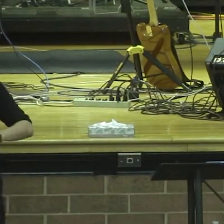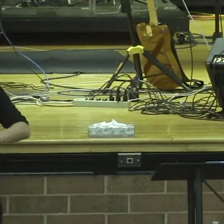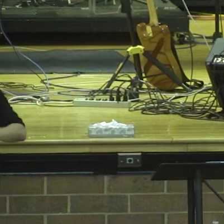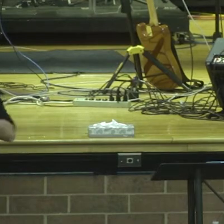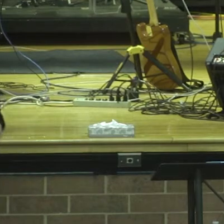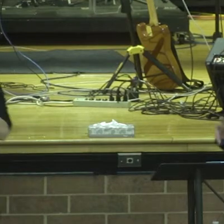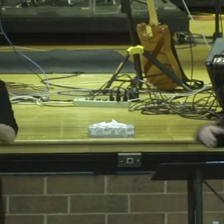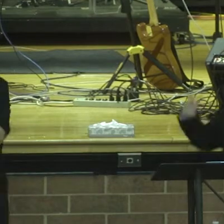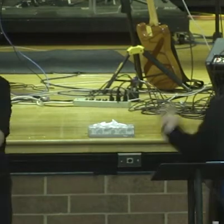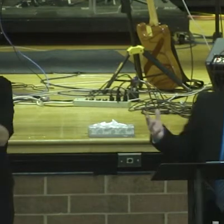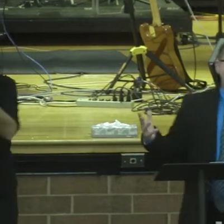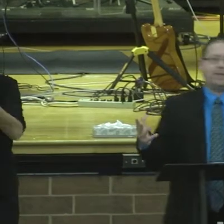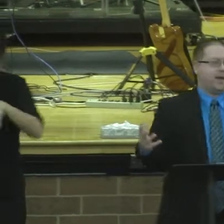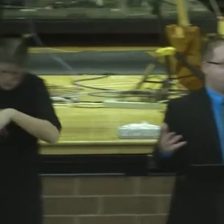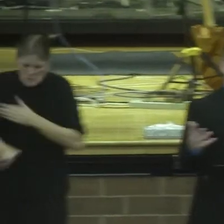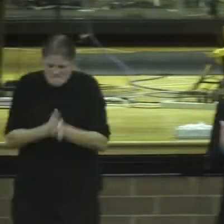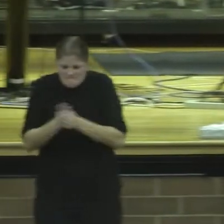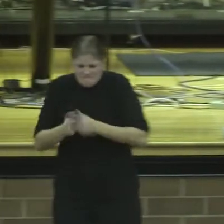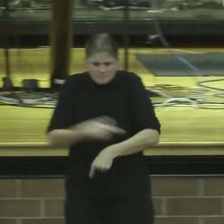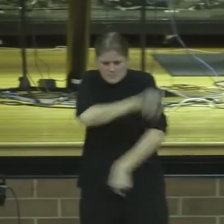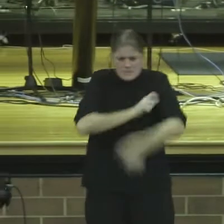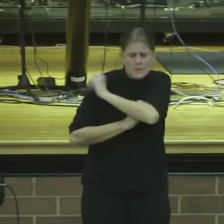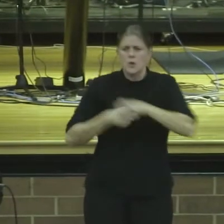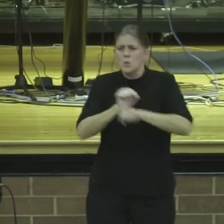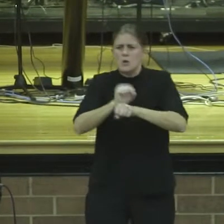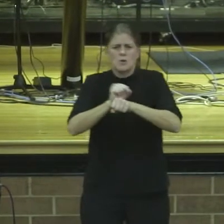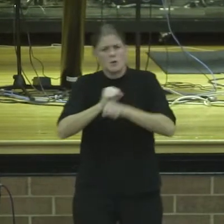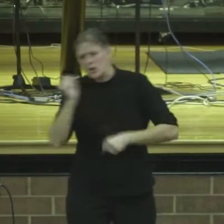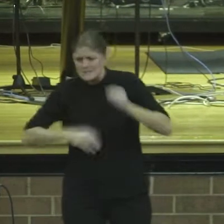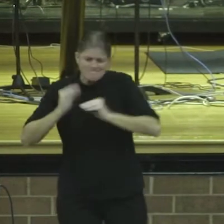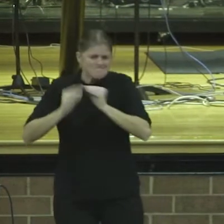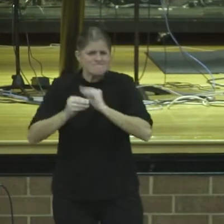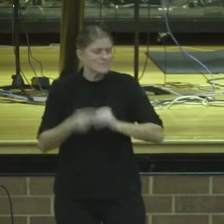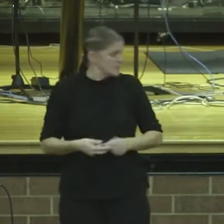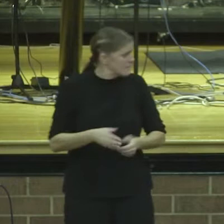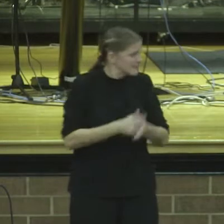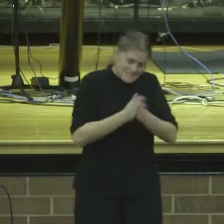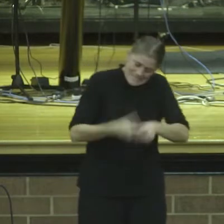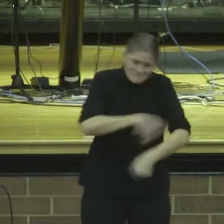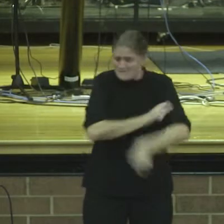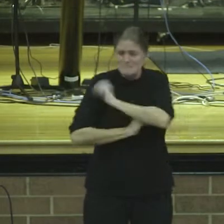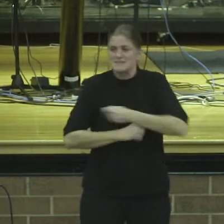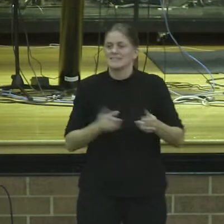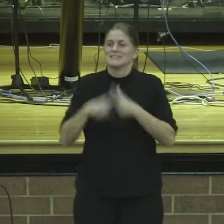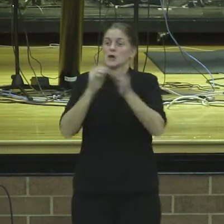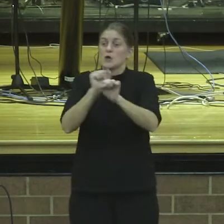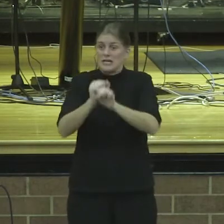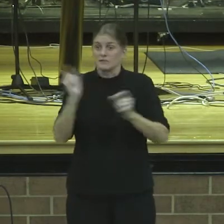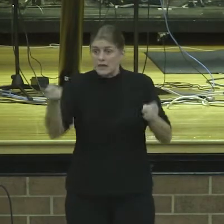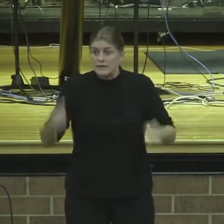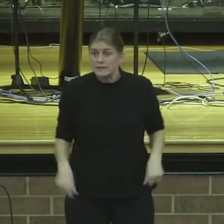got to that place, I want to dive right in and get my hands dirty. Let's just go in, let's do it. That's the sign, isn't it, right there? Let's just dive in and do it.